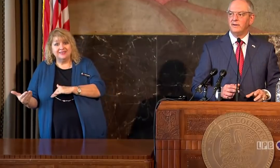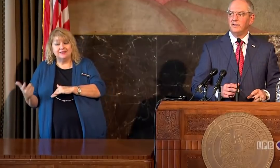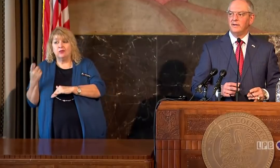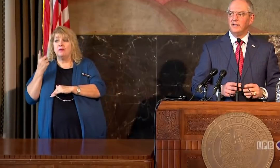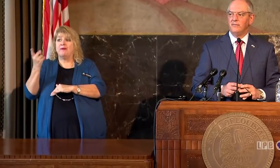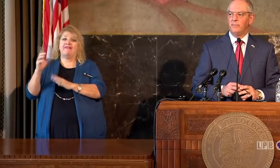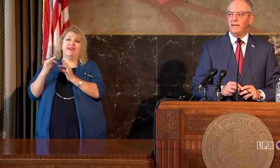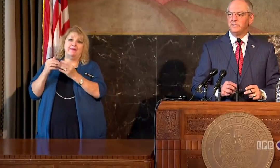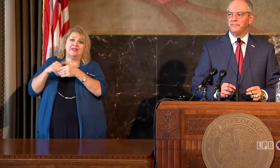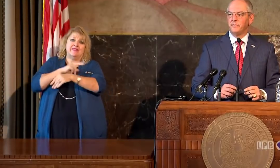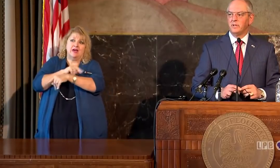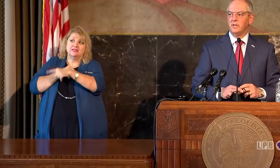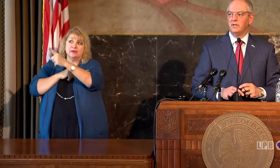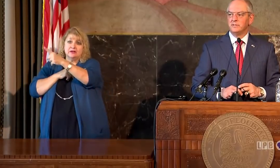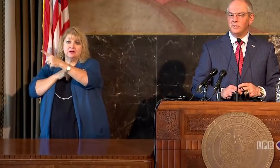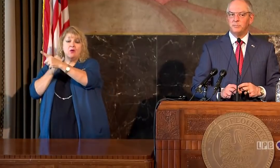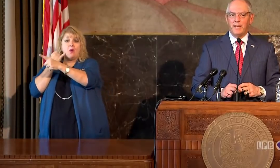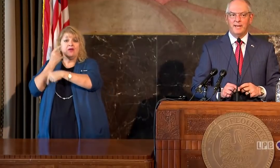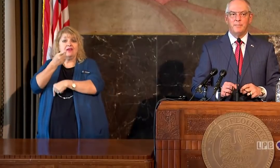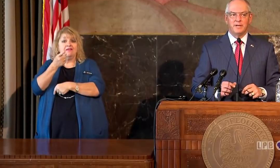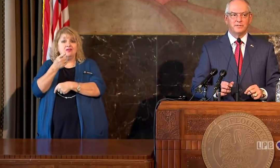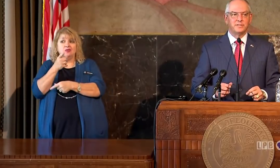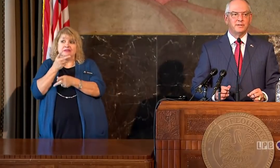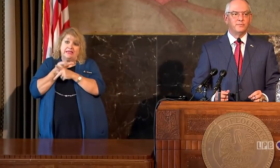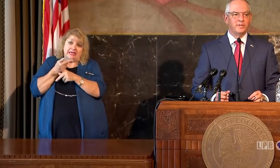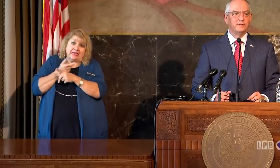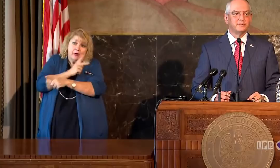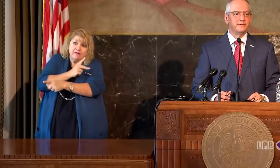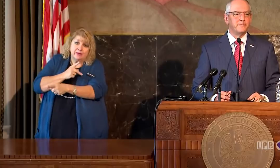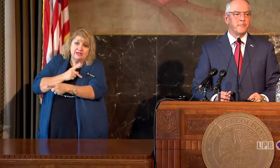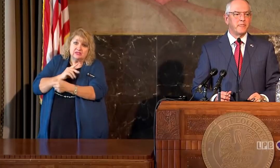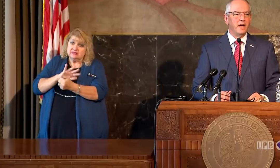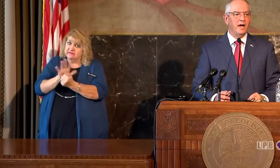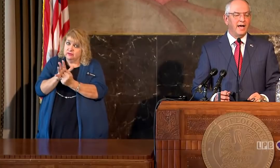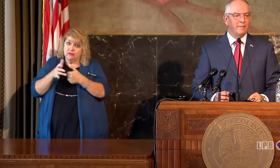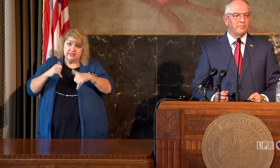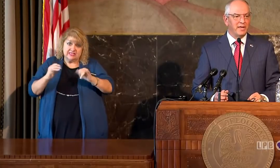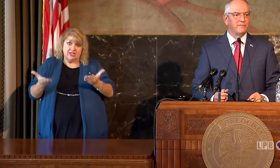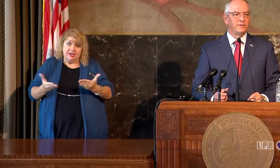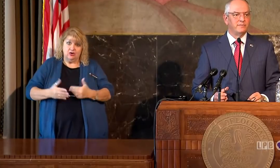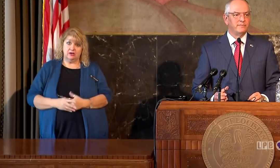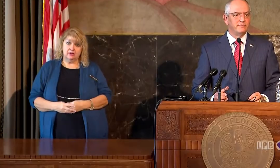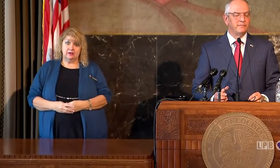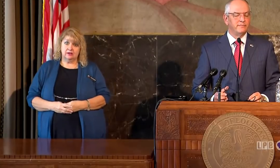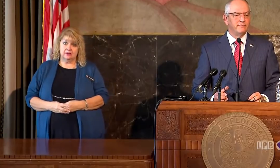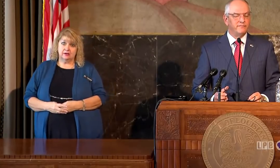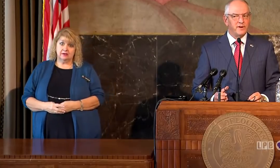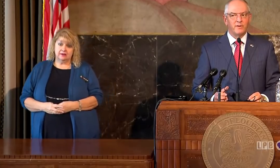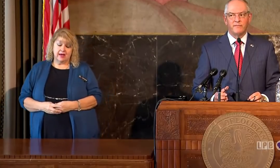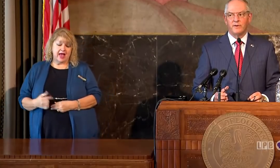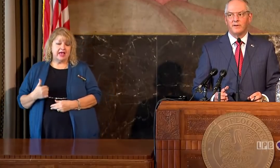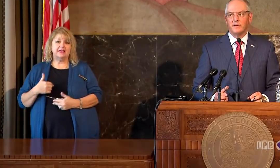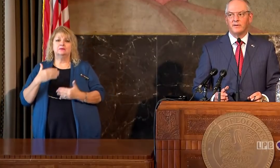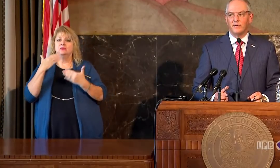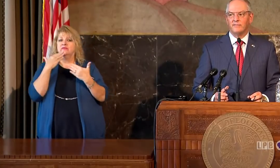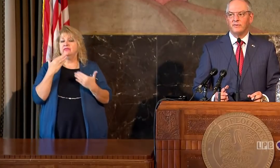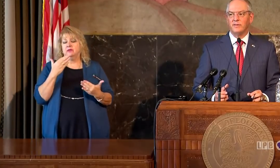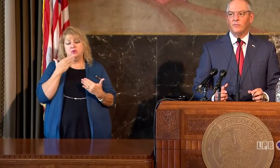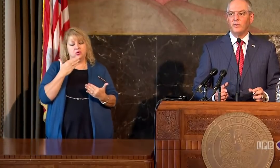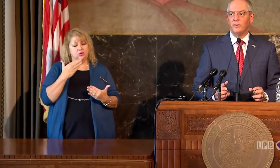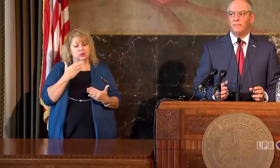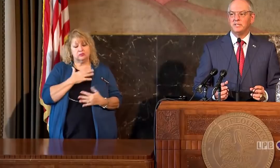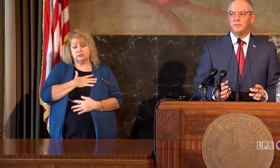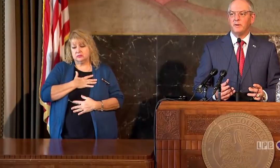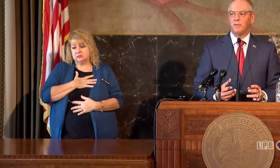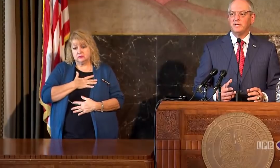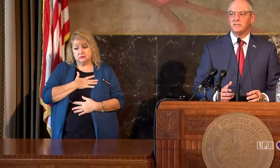care of a patient. So this pandemic is still with us. I am thankful, very, very grateful that